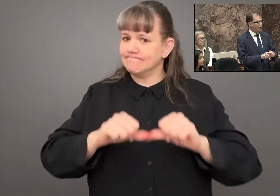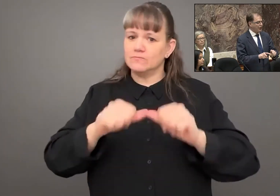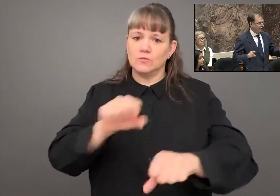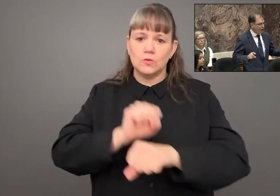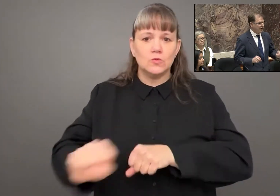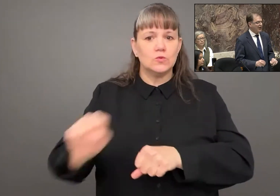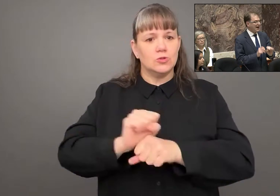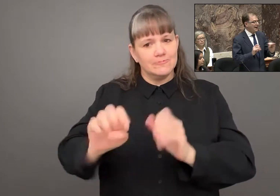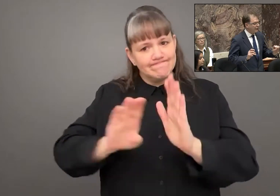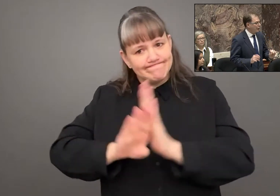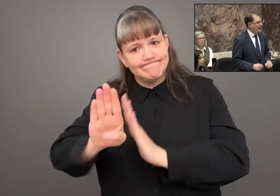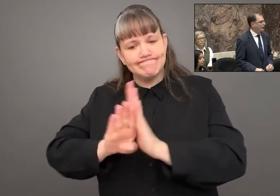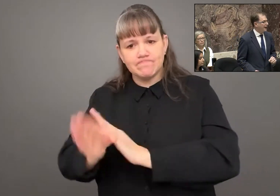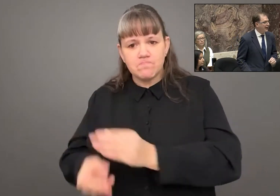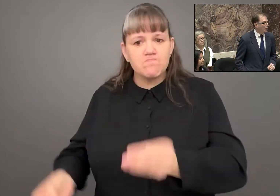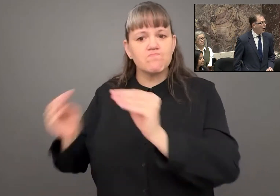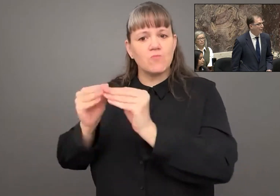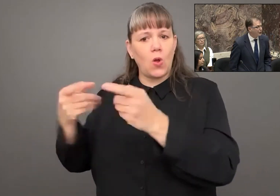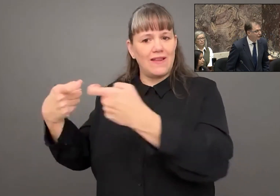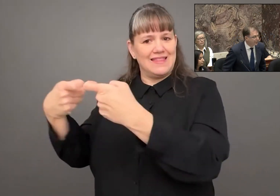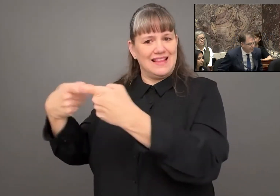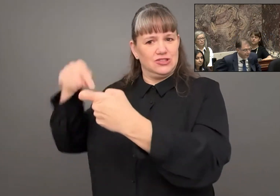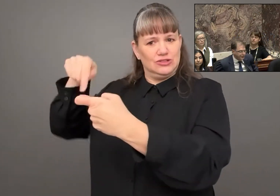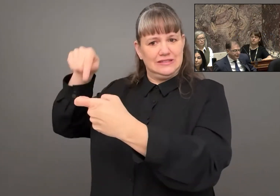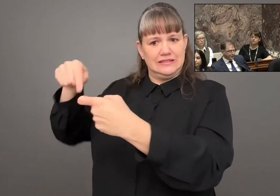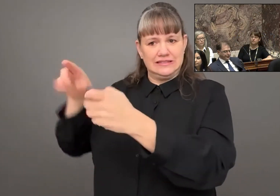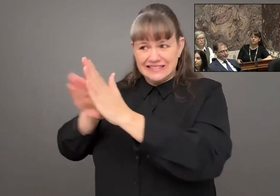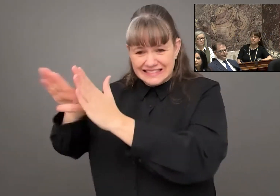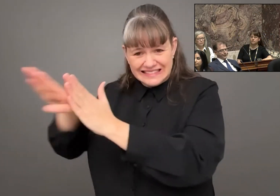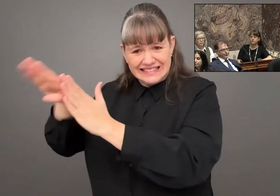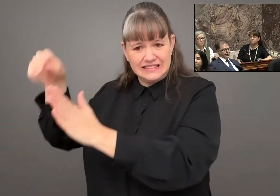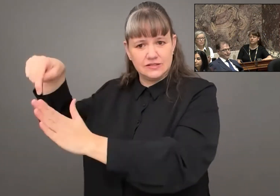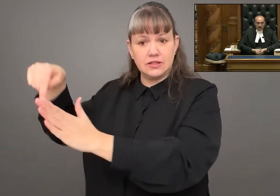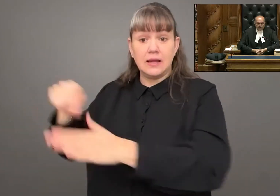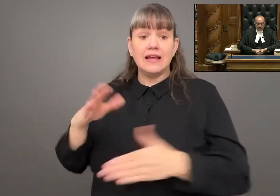electricity so consumers and everyone else can have more options.